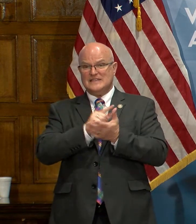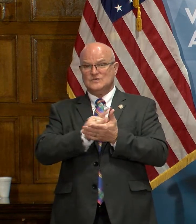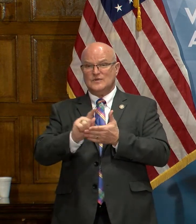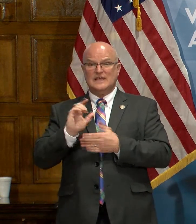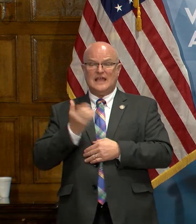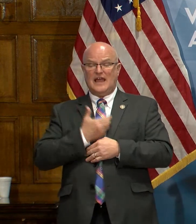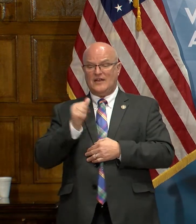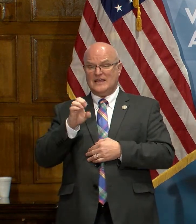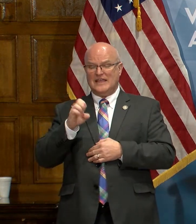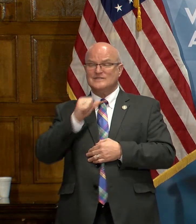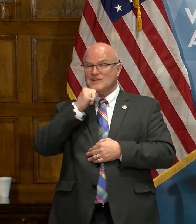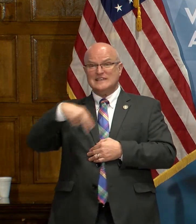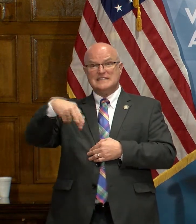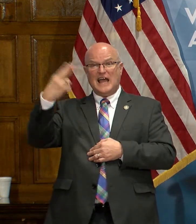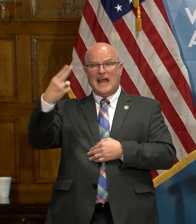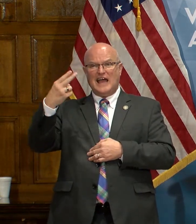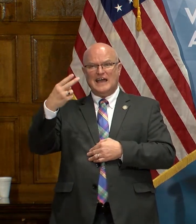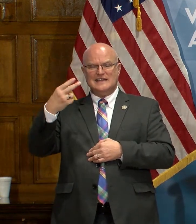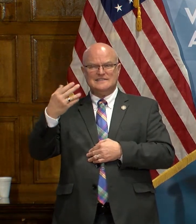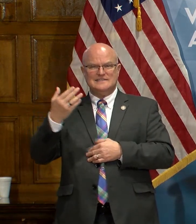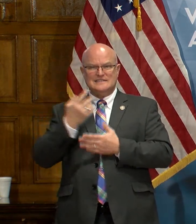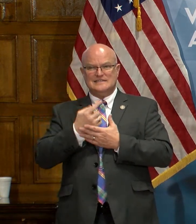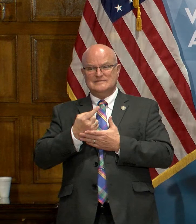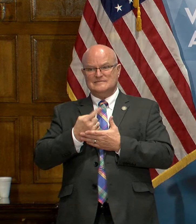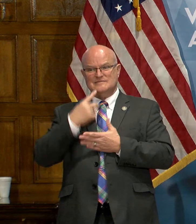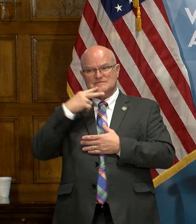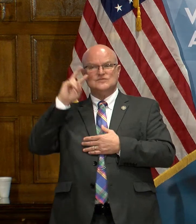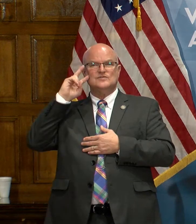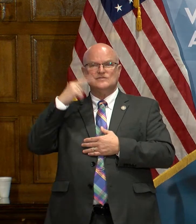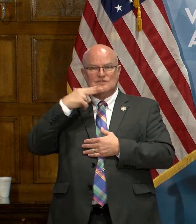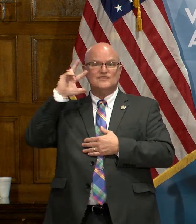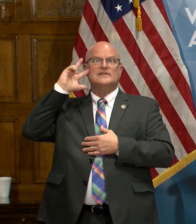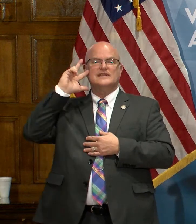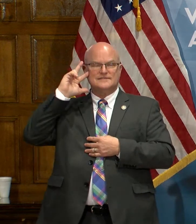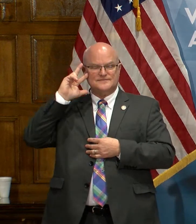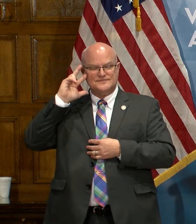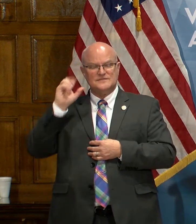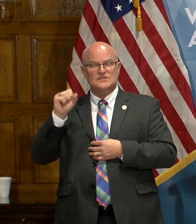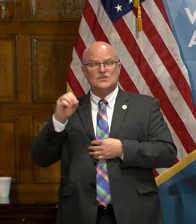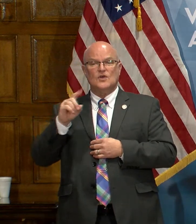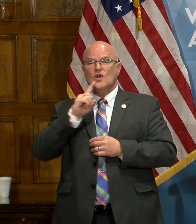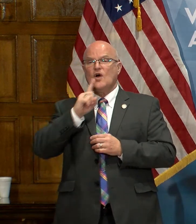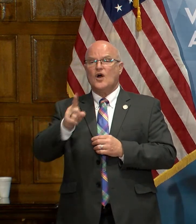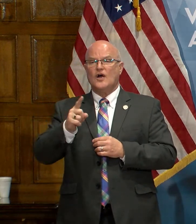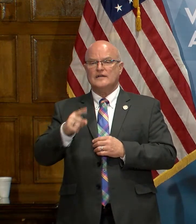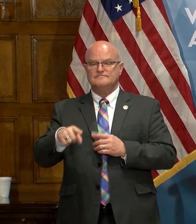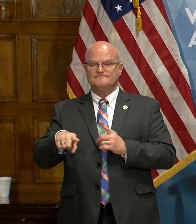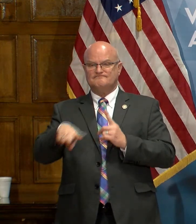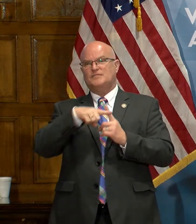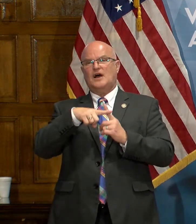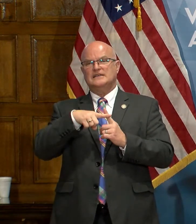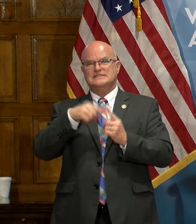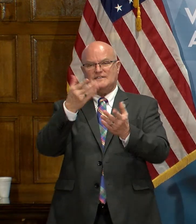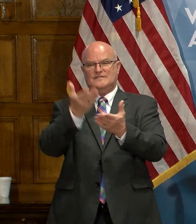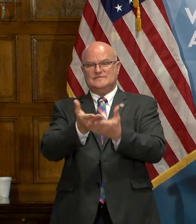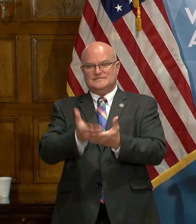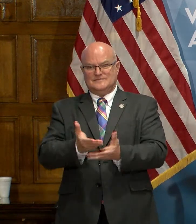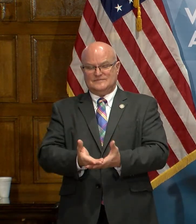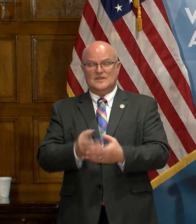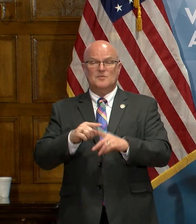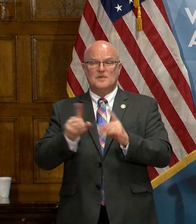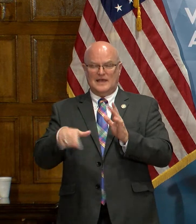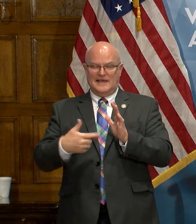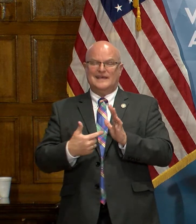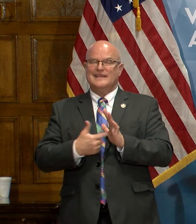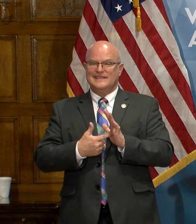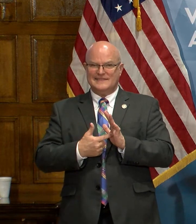that our cases were not as high as the previous day in the week before. So there are those encouraging signs, but this